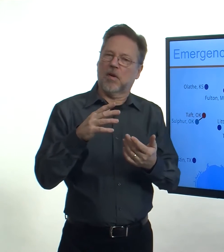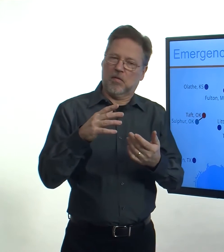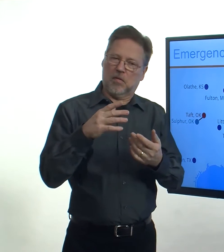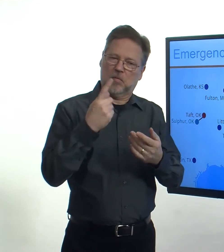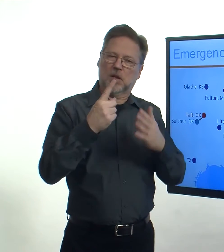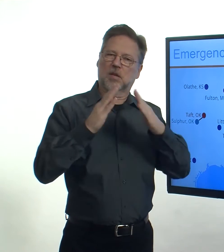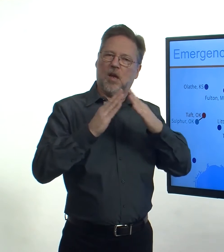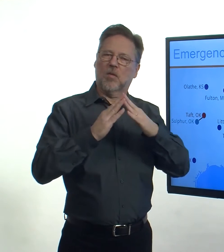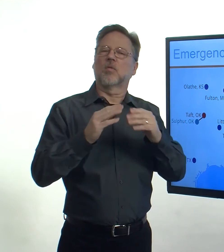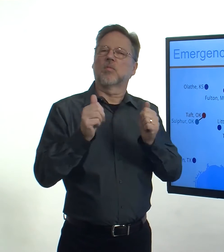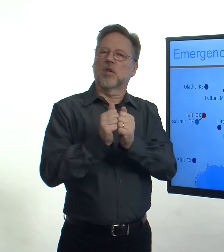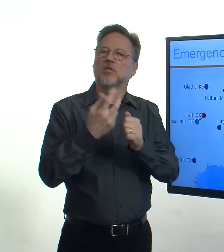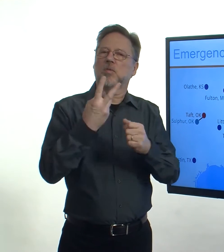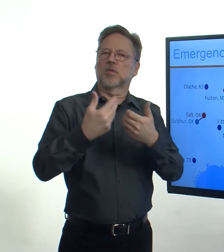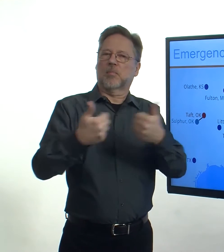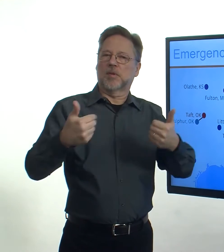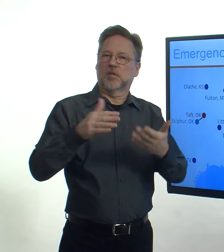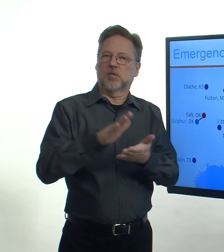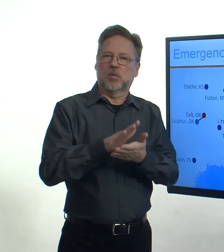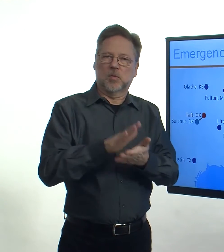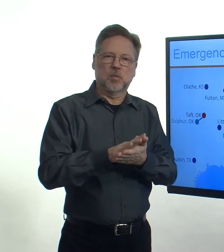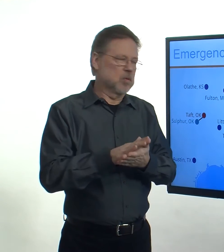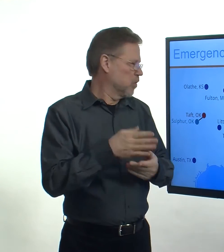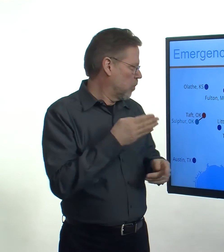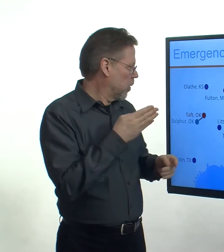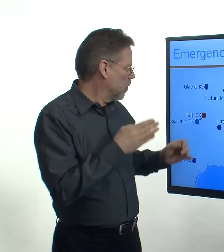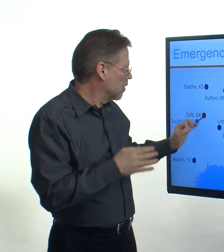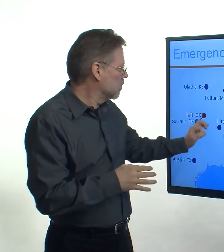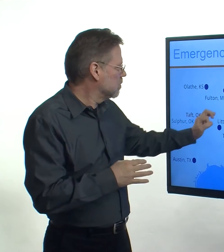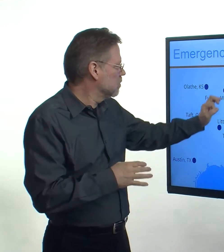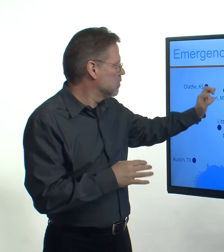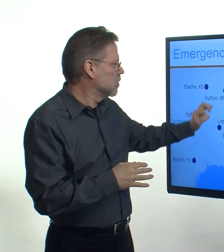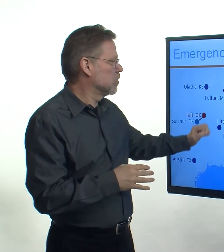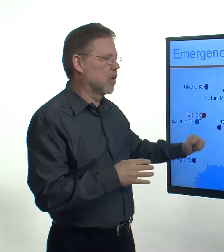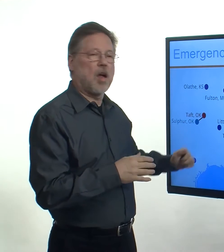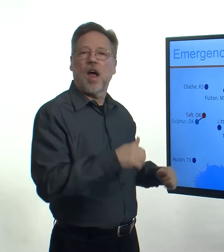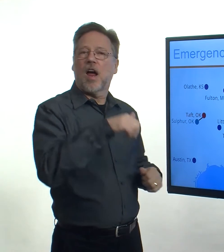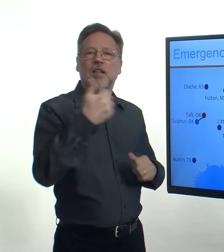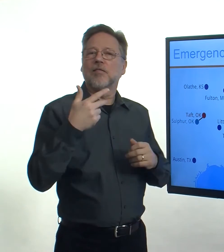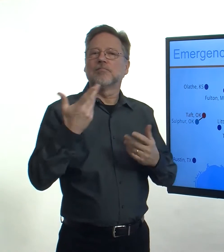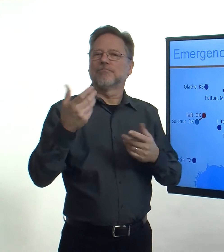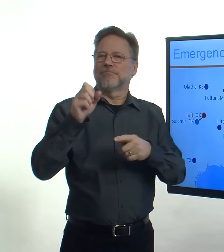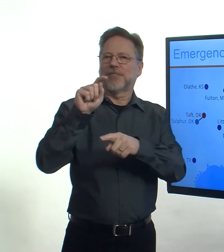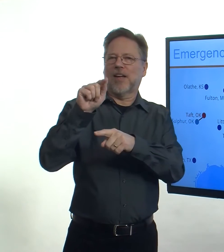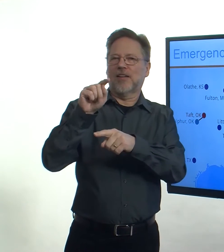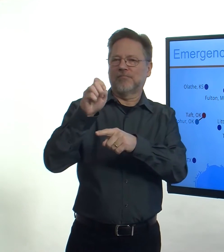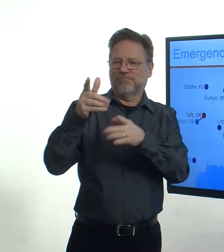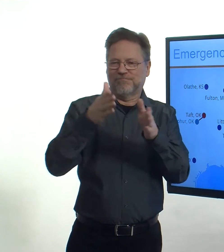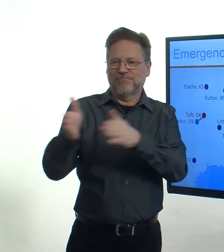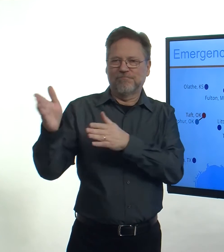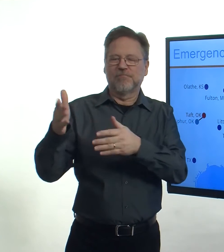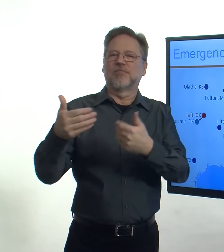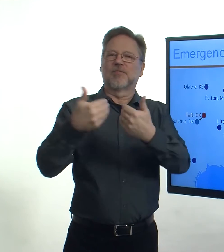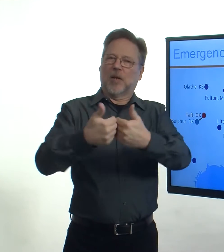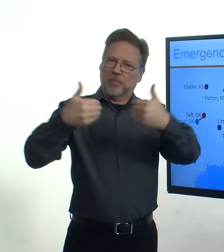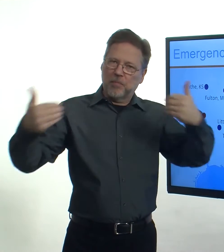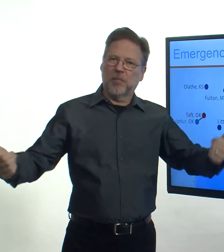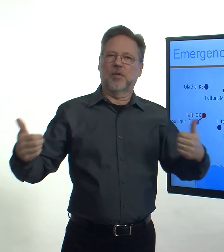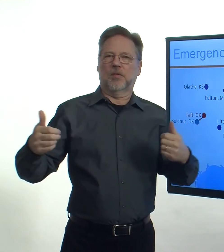Some cities had both segregated schools. Those are indicated in dark blue. Other states established the schools in